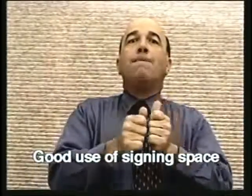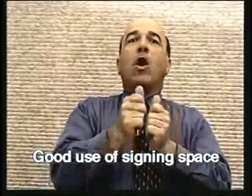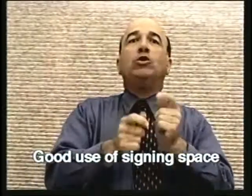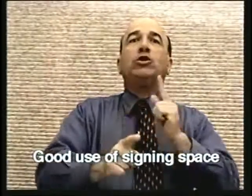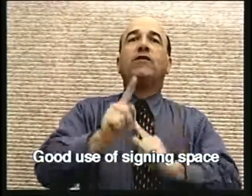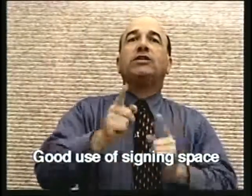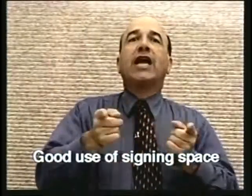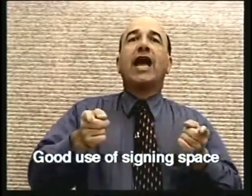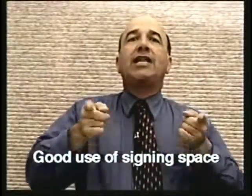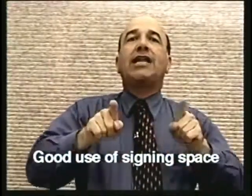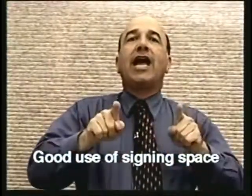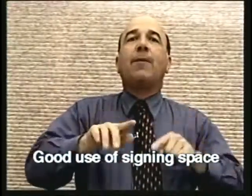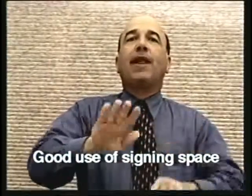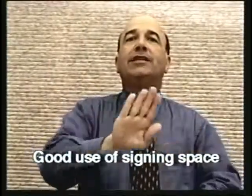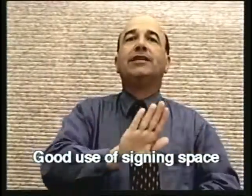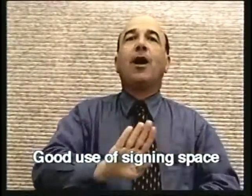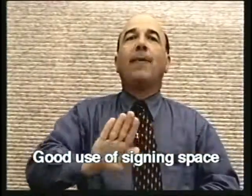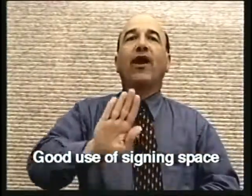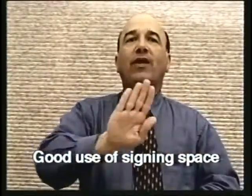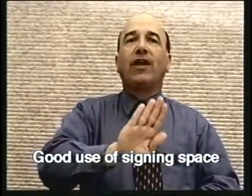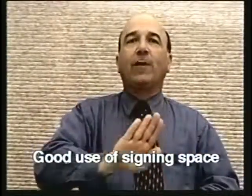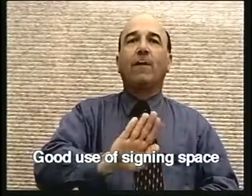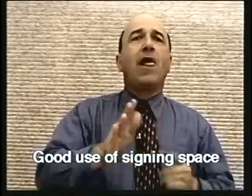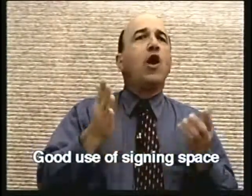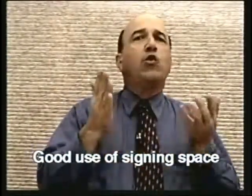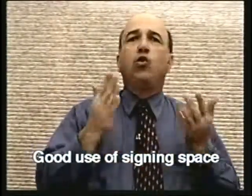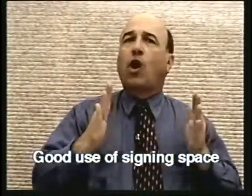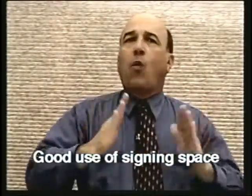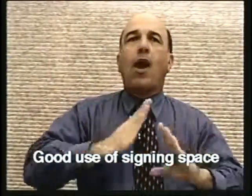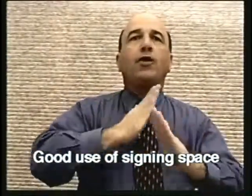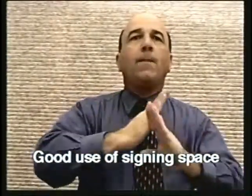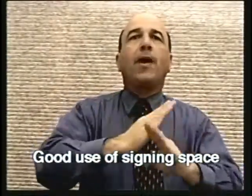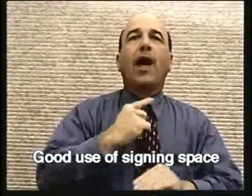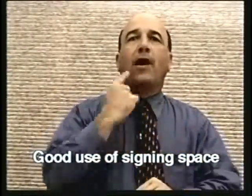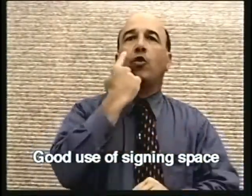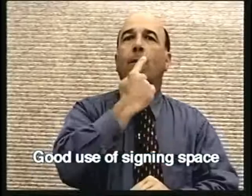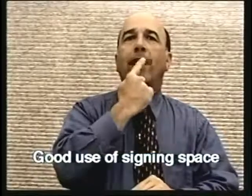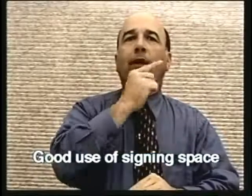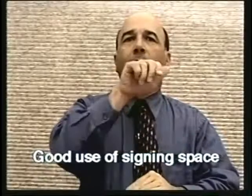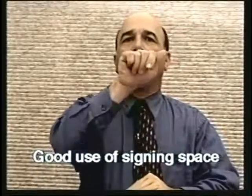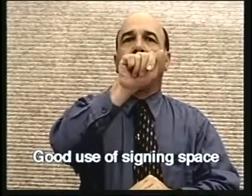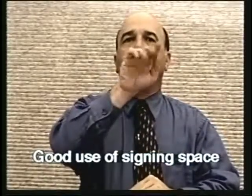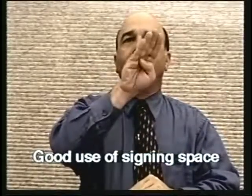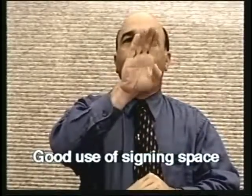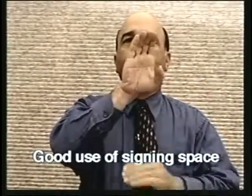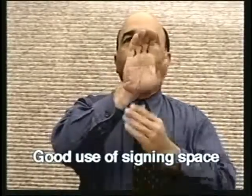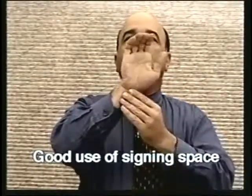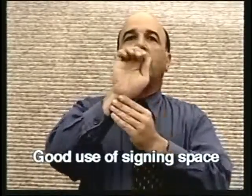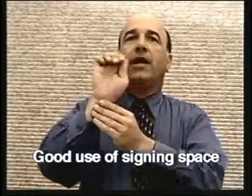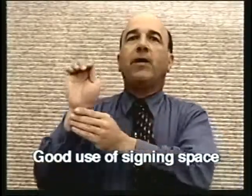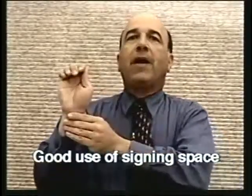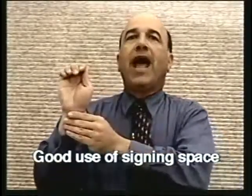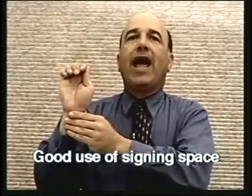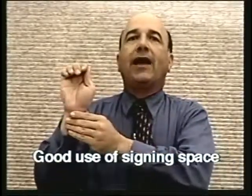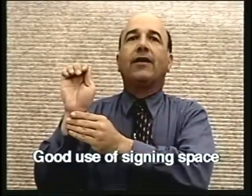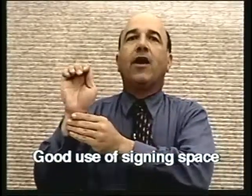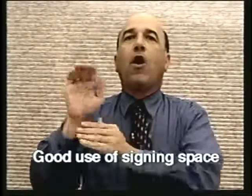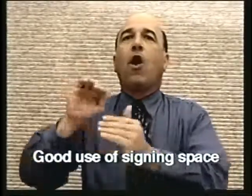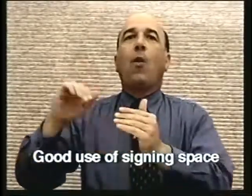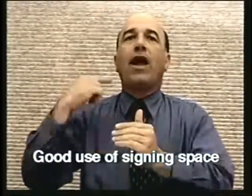Most of the signs take place about here. You don't want to block your mouth. Keep a hand away from